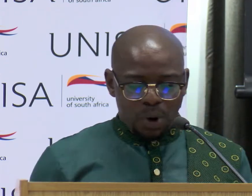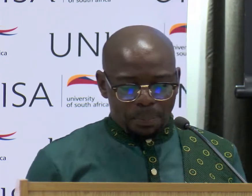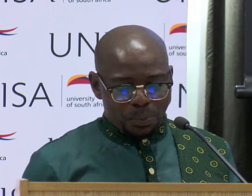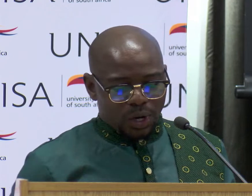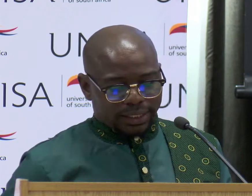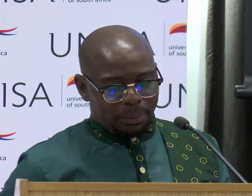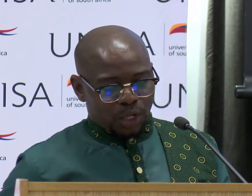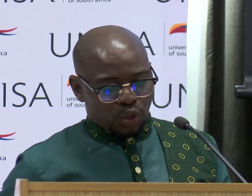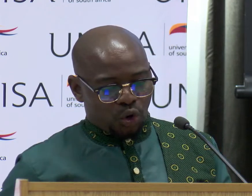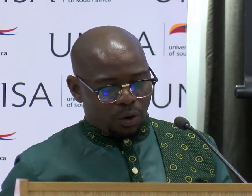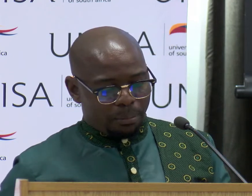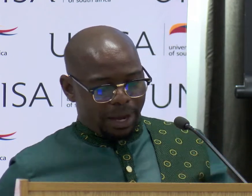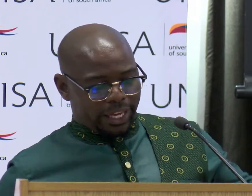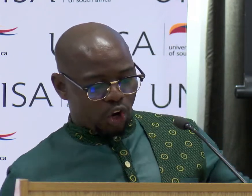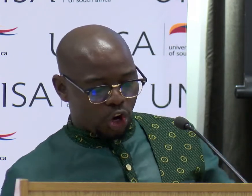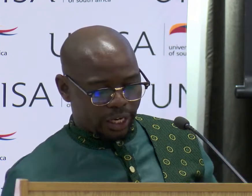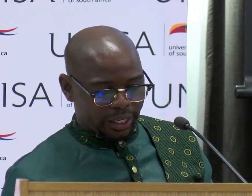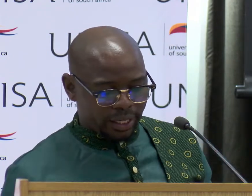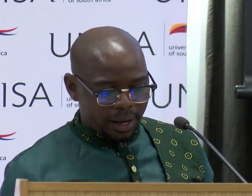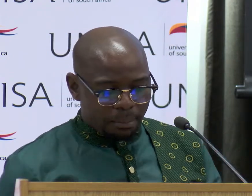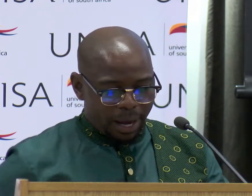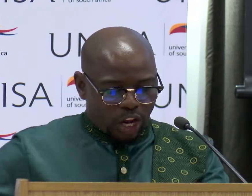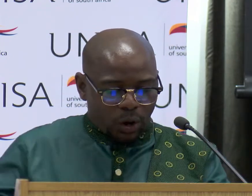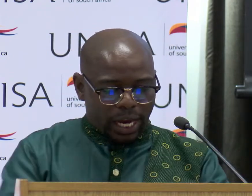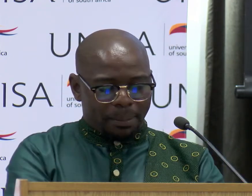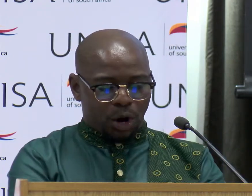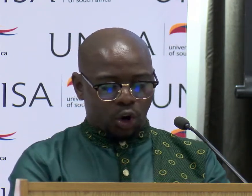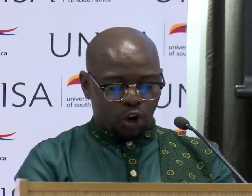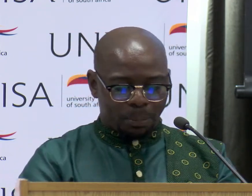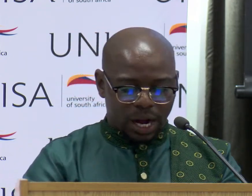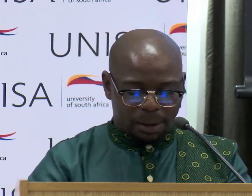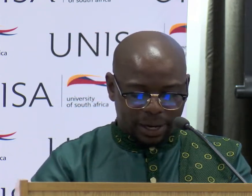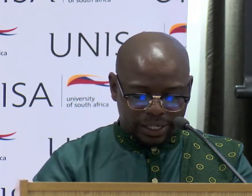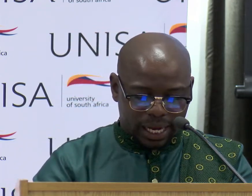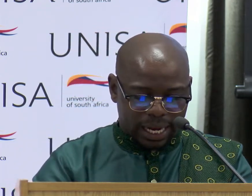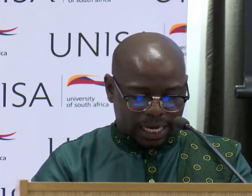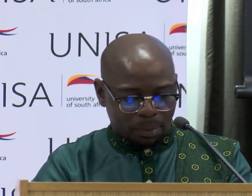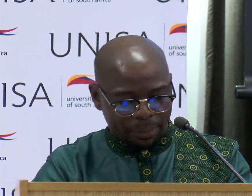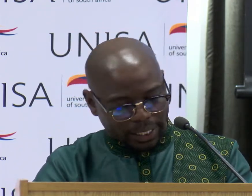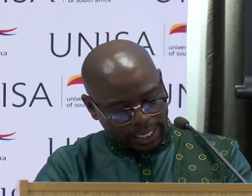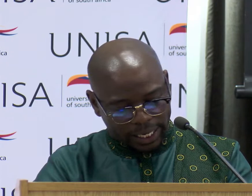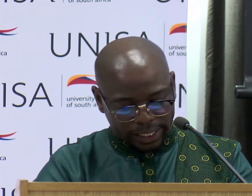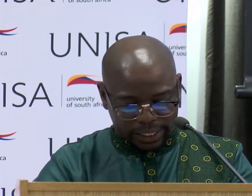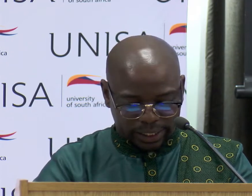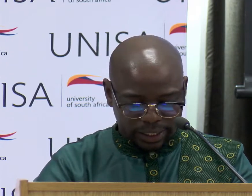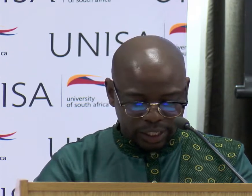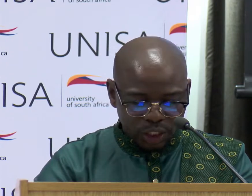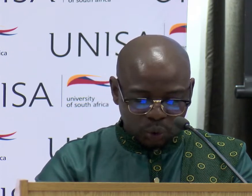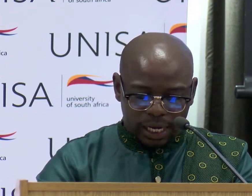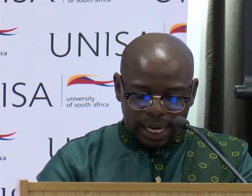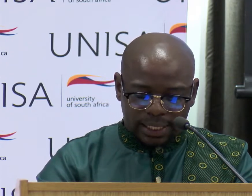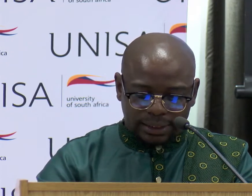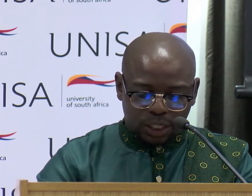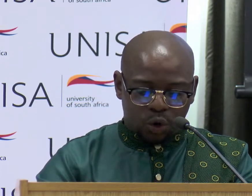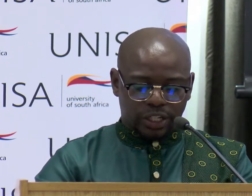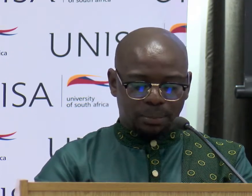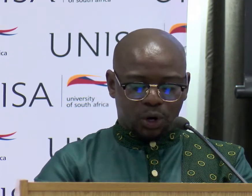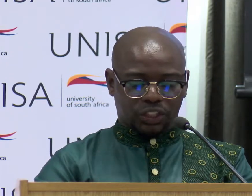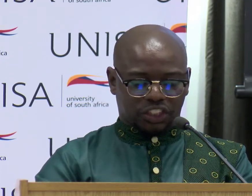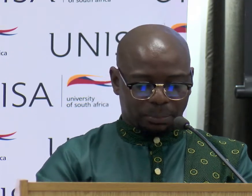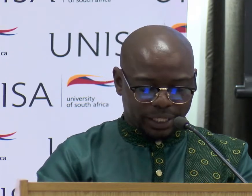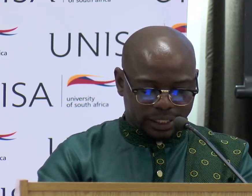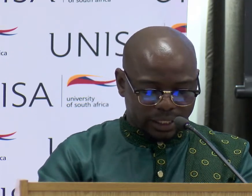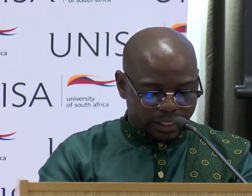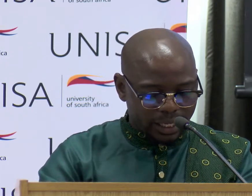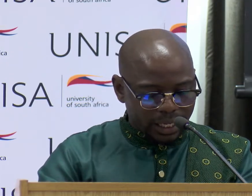mong a bua puo tsa batho manyeloi a maholo bo khabariele ka bo Mikaele tsona la tla tsa